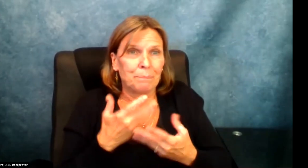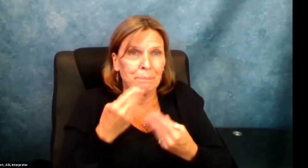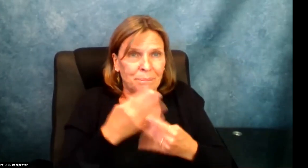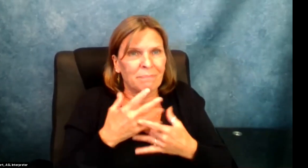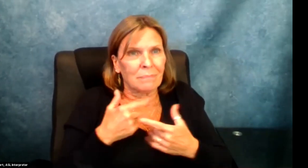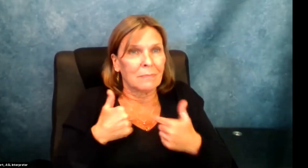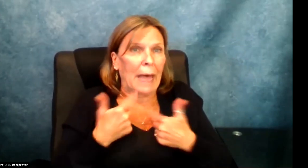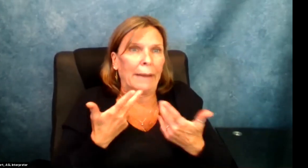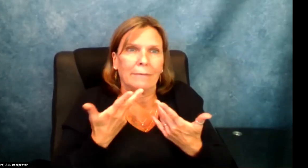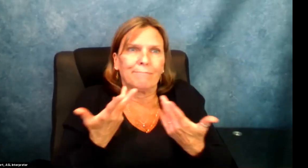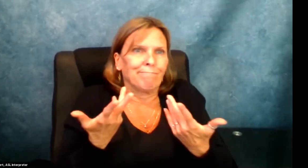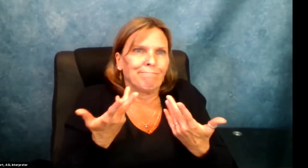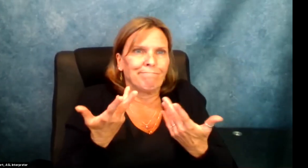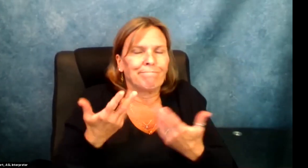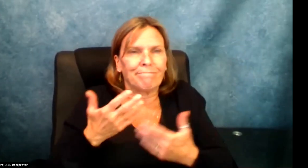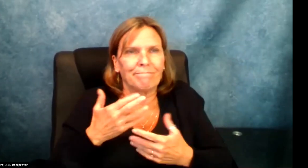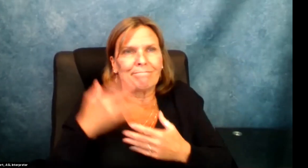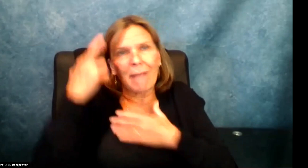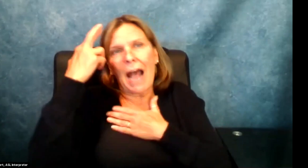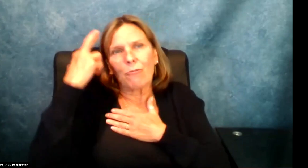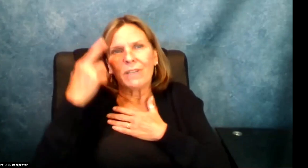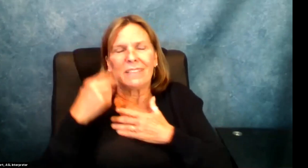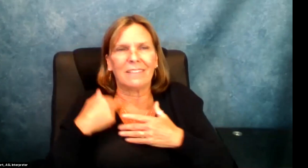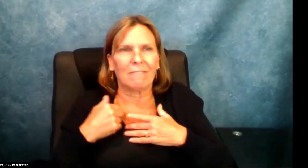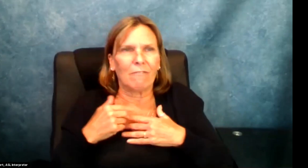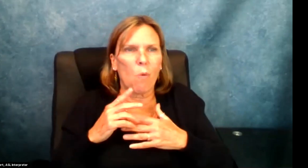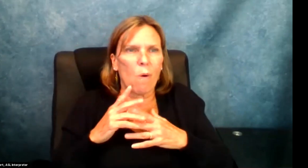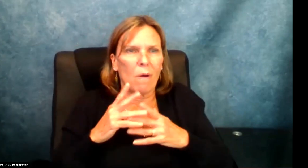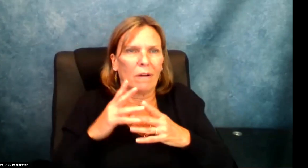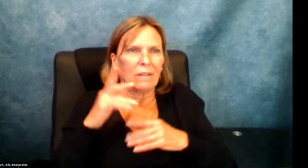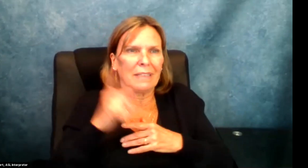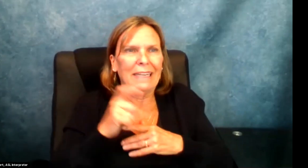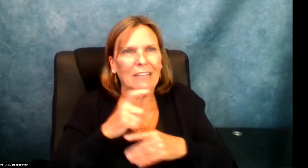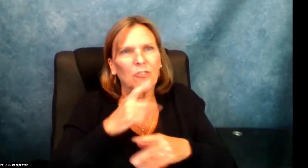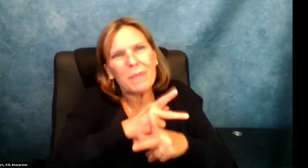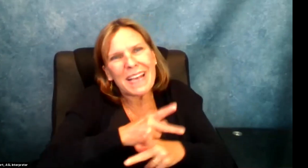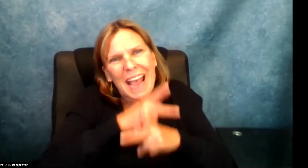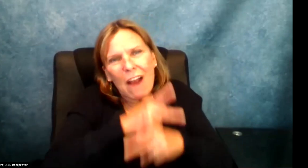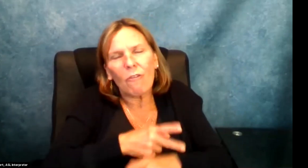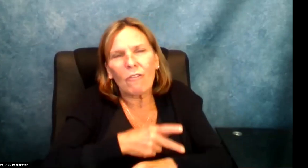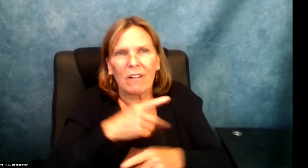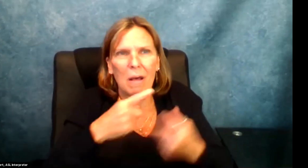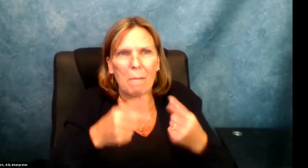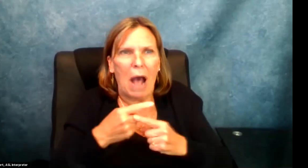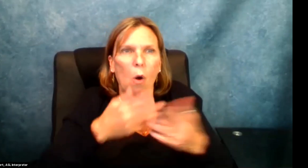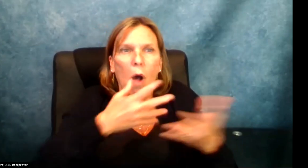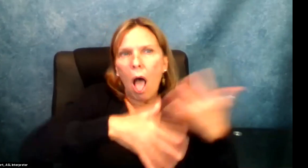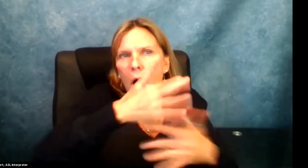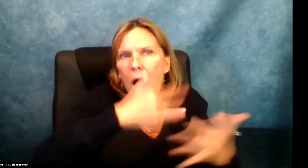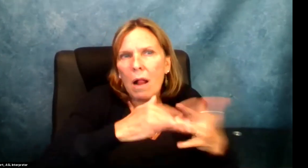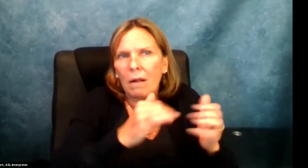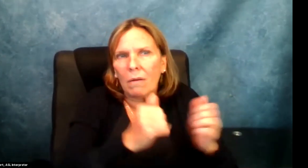people to add. But it's tricky. It's not super straightforward.